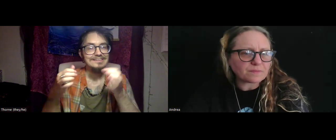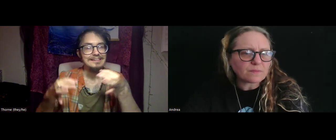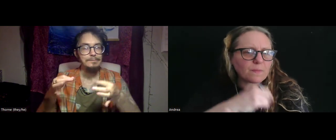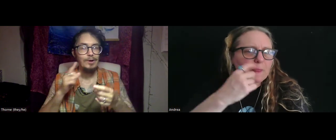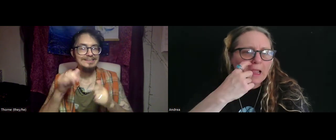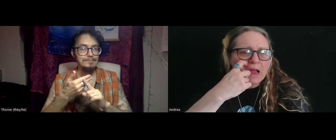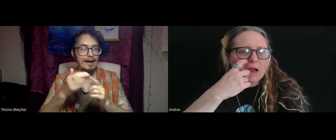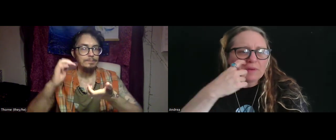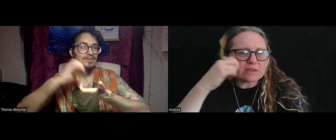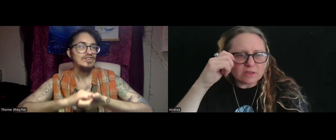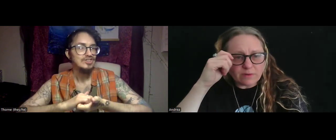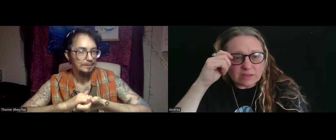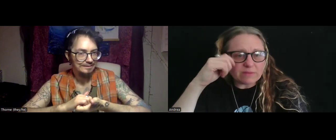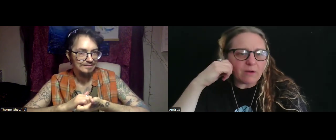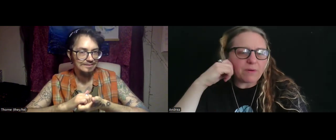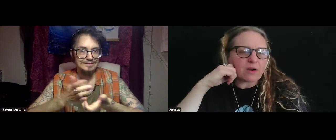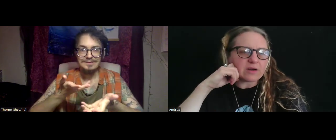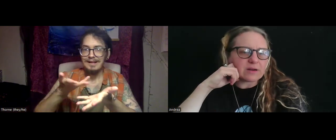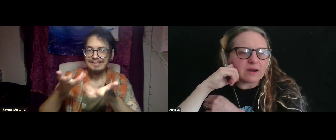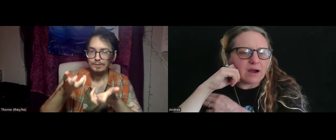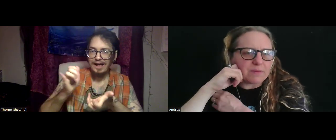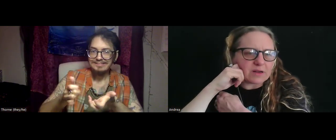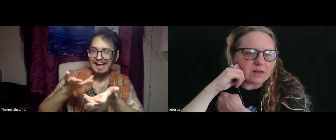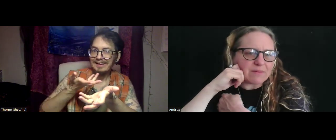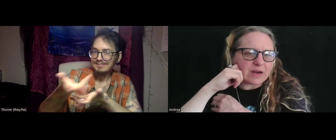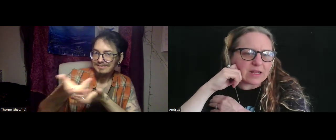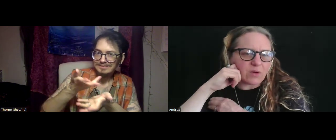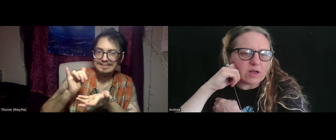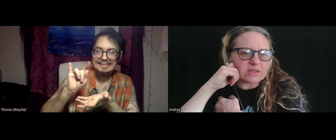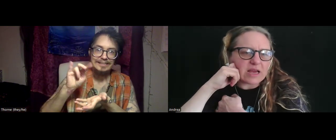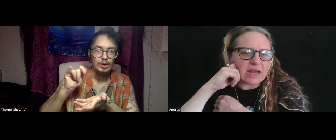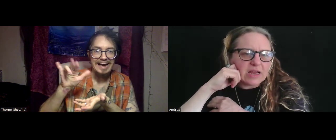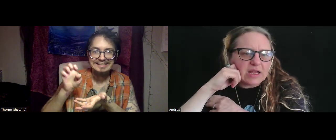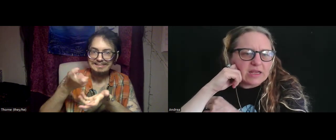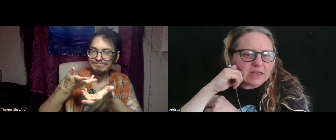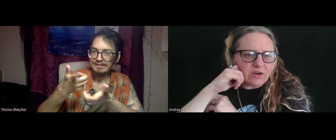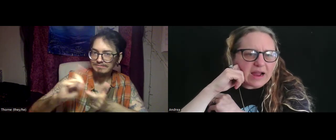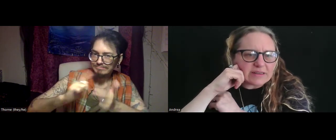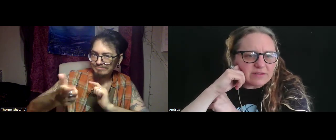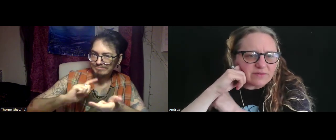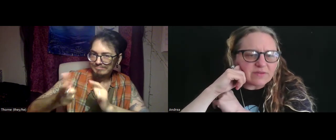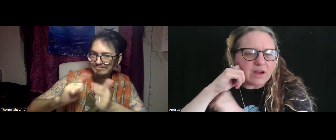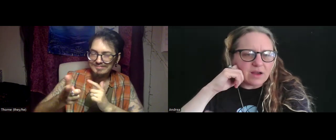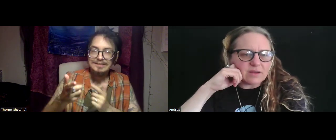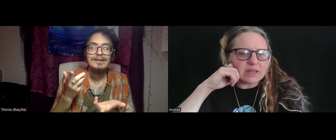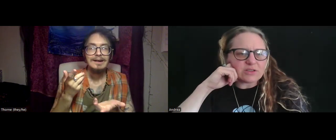because Libra is about partnering up and collaborating and it wants that interactive